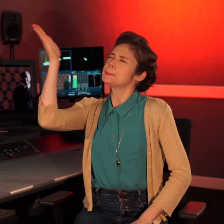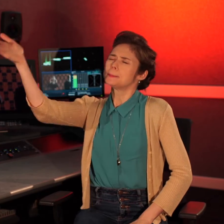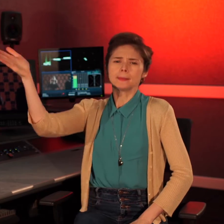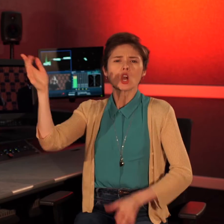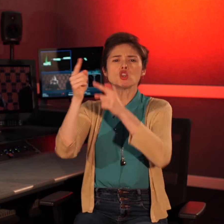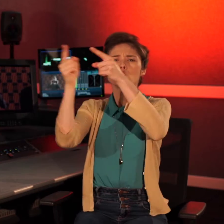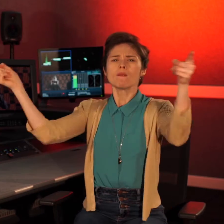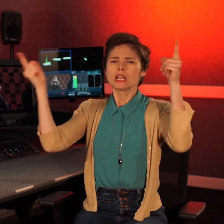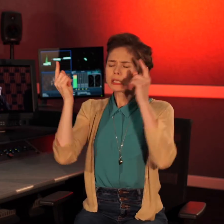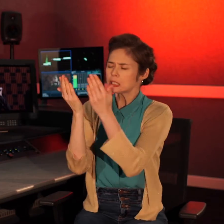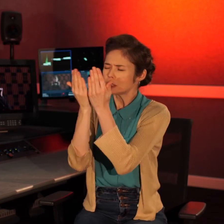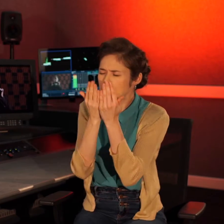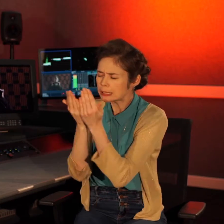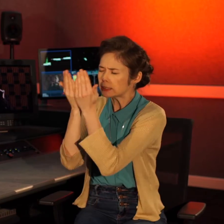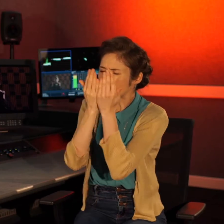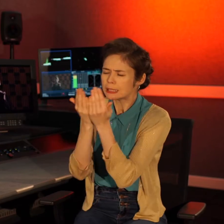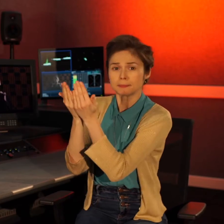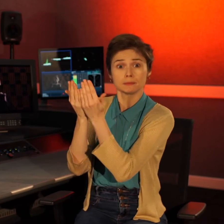Hamlet has been at university.